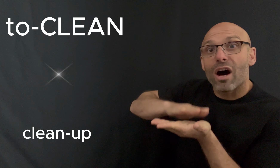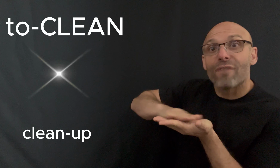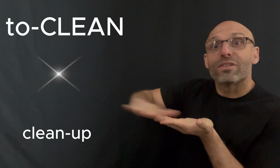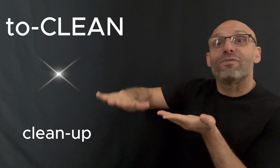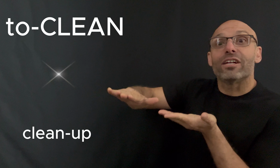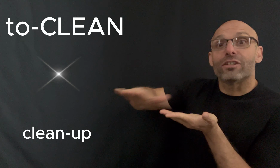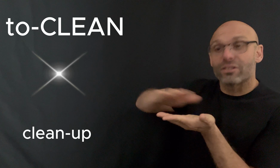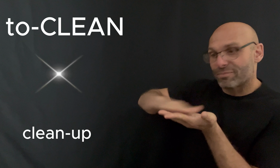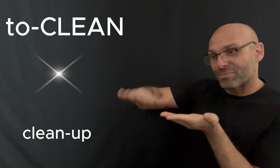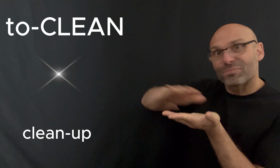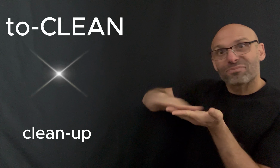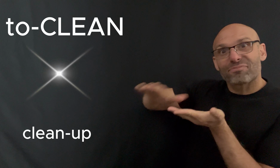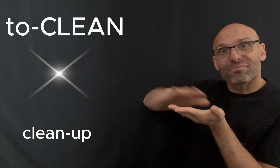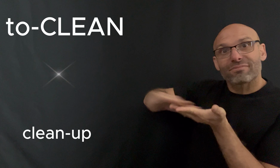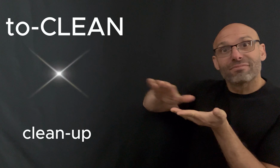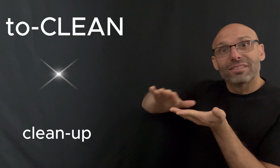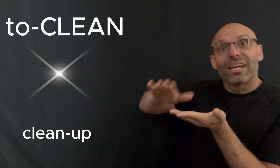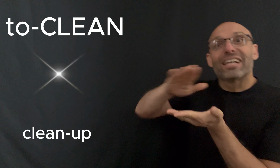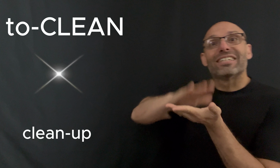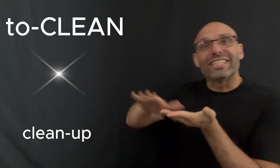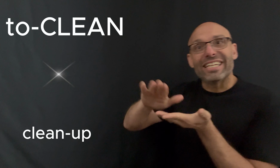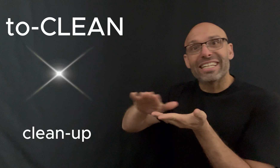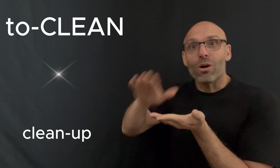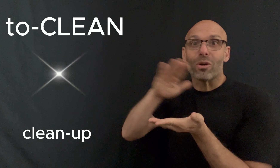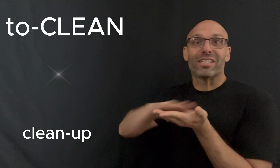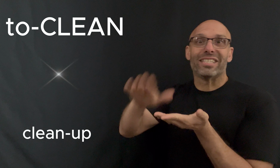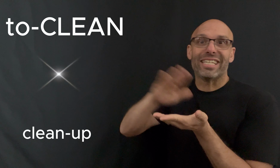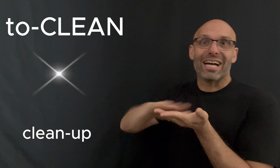off the fingers. Clean or clean up.